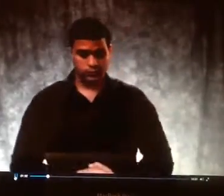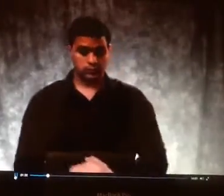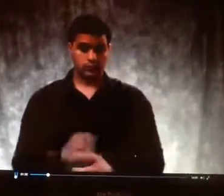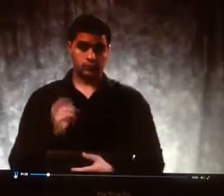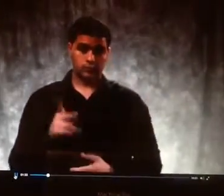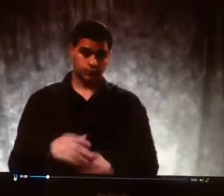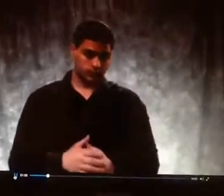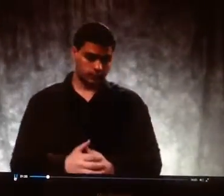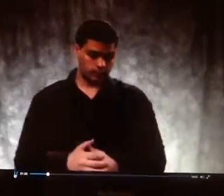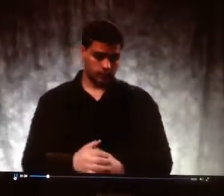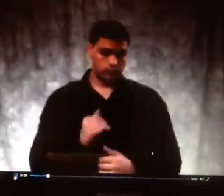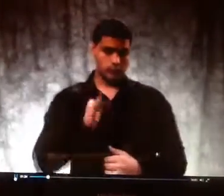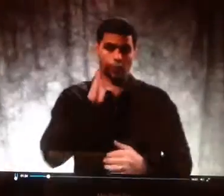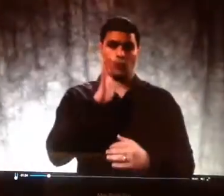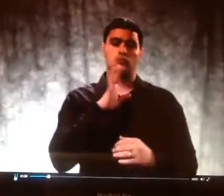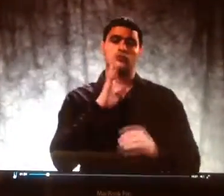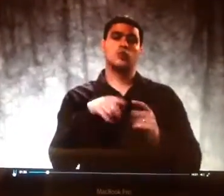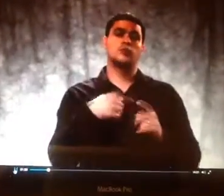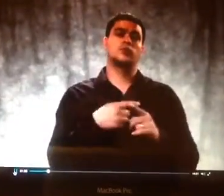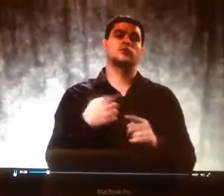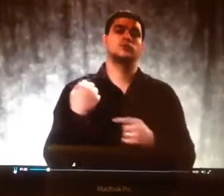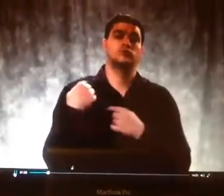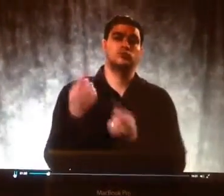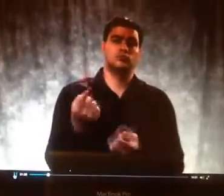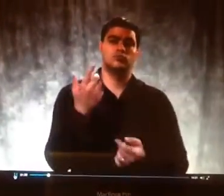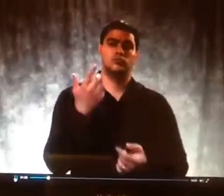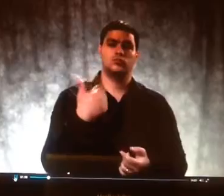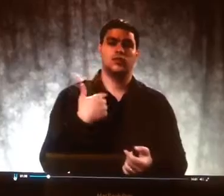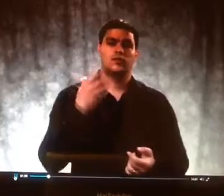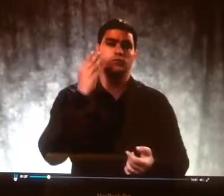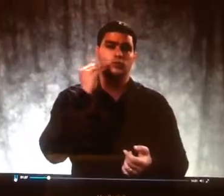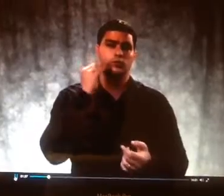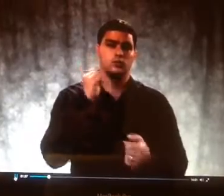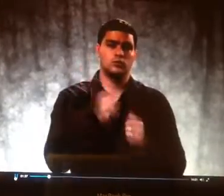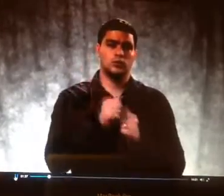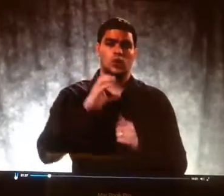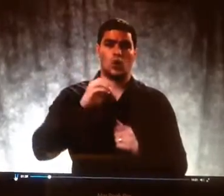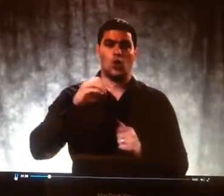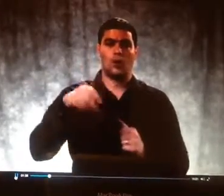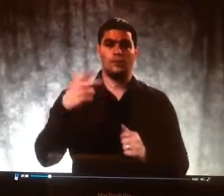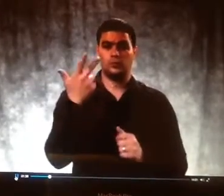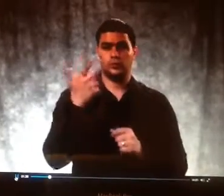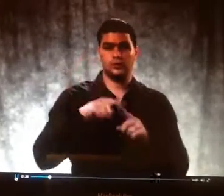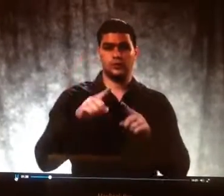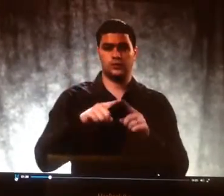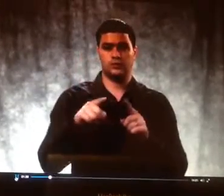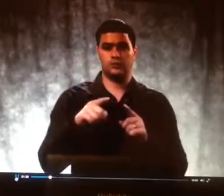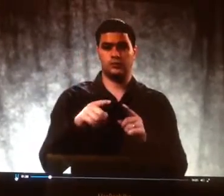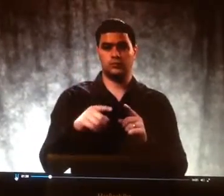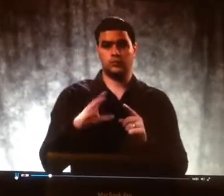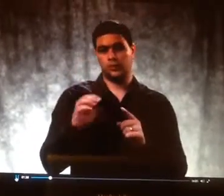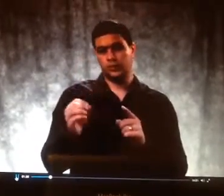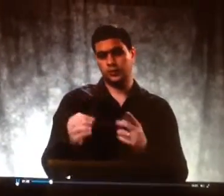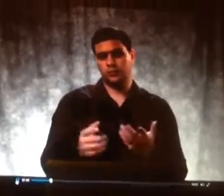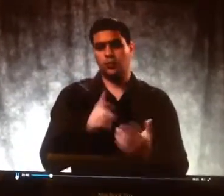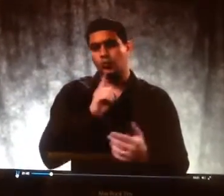sell their computers with their hard drives anyway. But I want to talk a little bit about my experience working with a few different